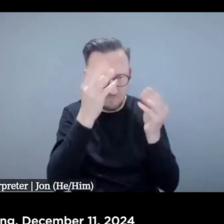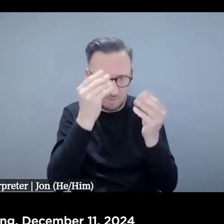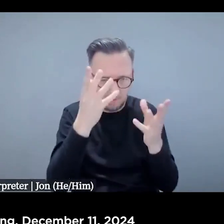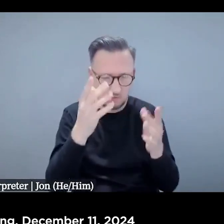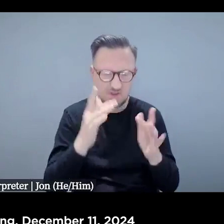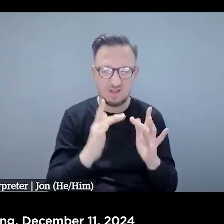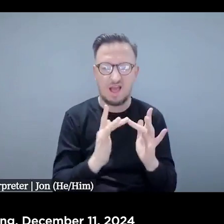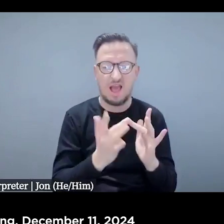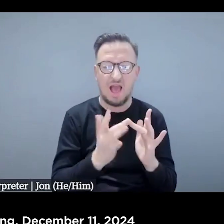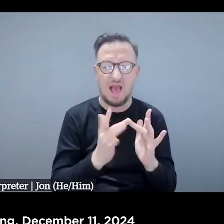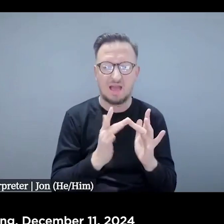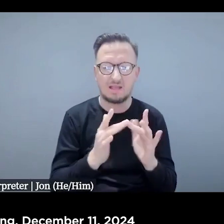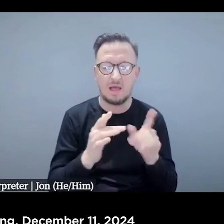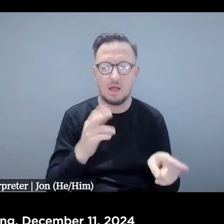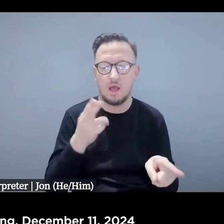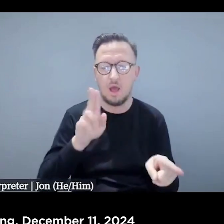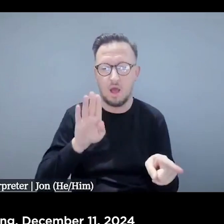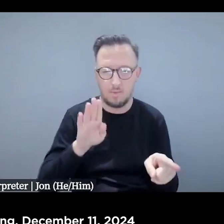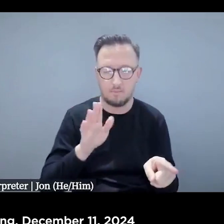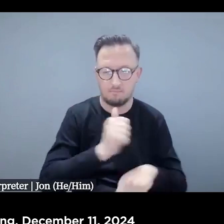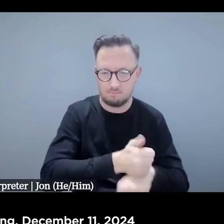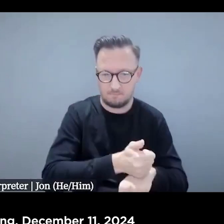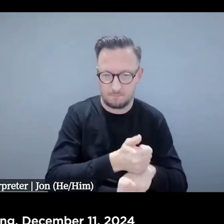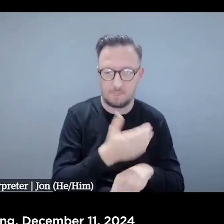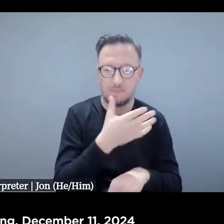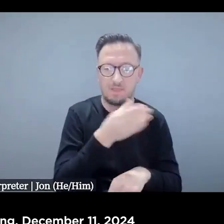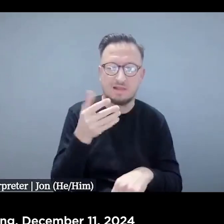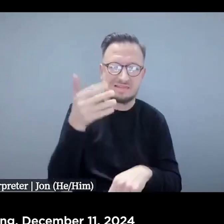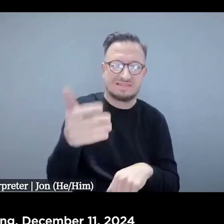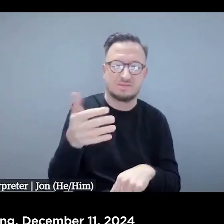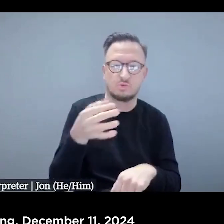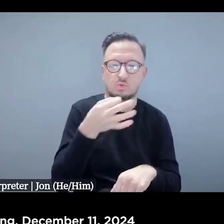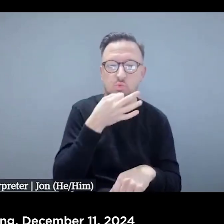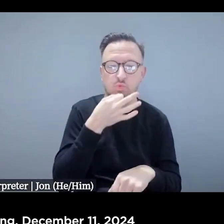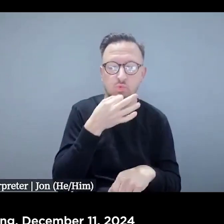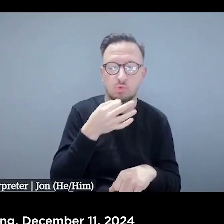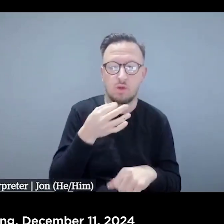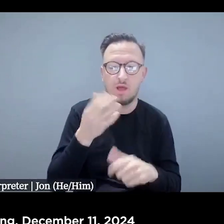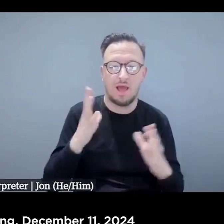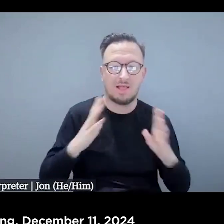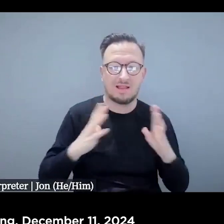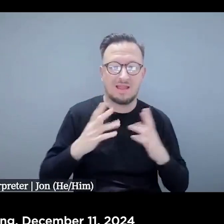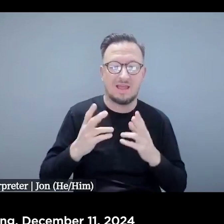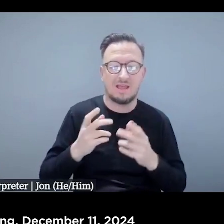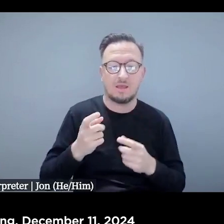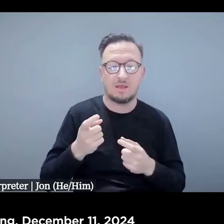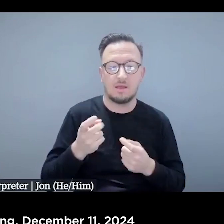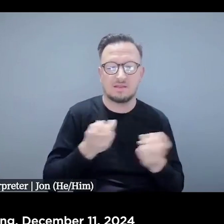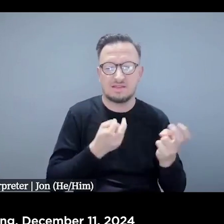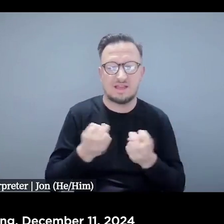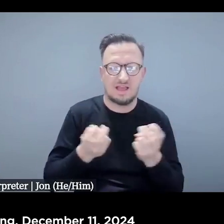online engagement hub, and an upcoming holiday skate jam event to happen this